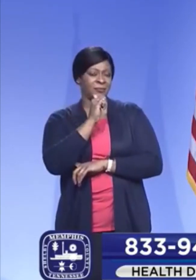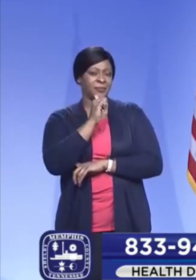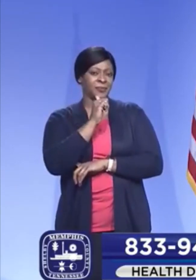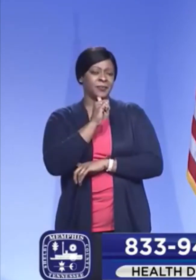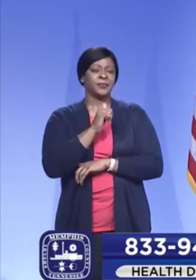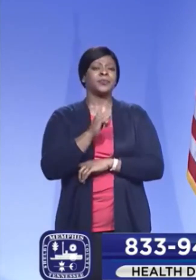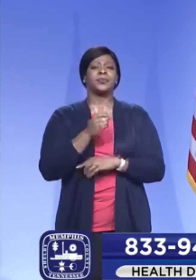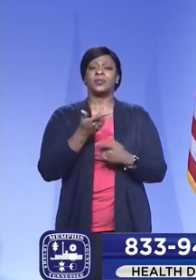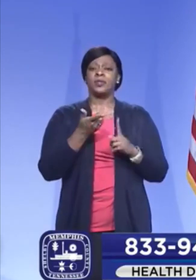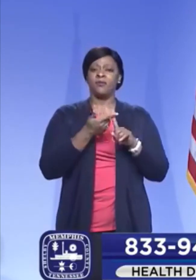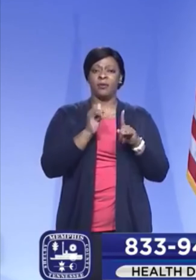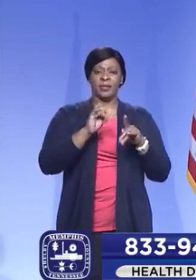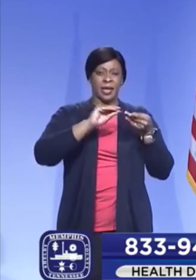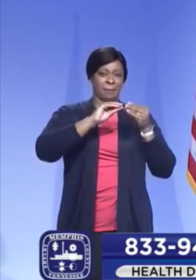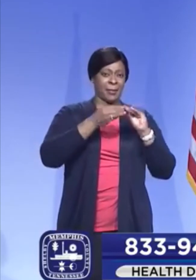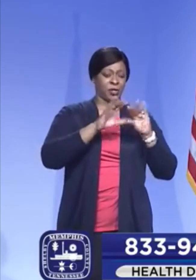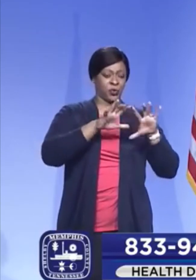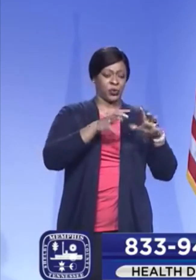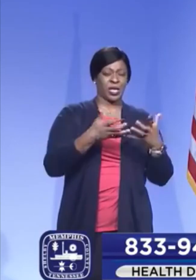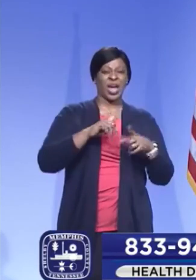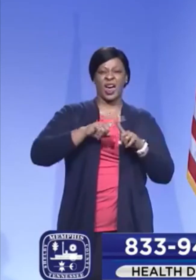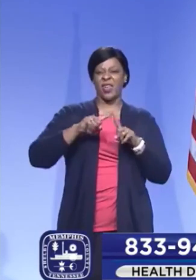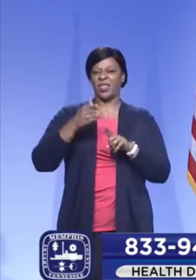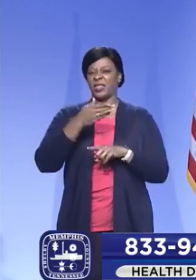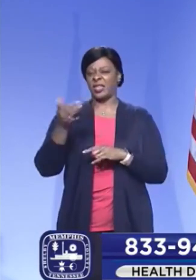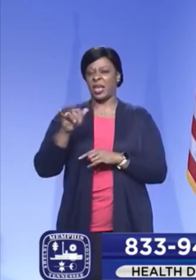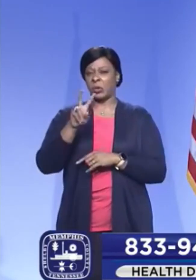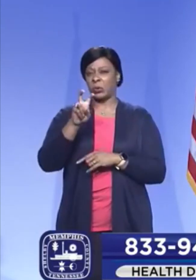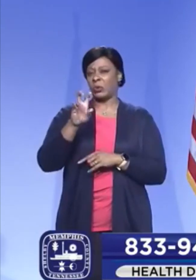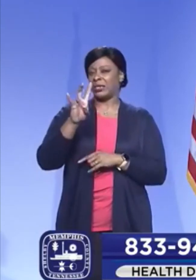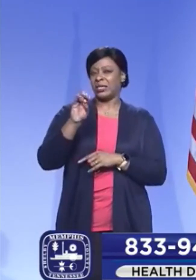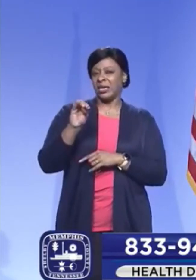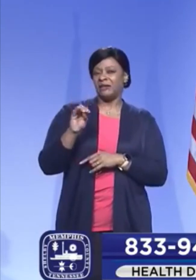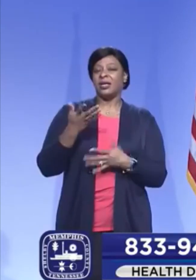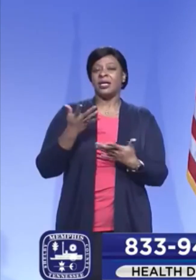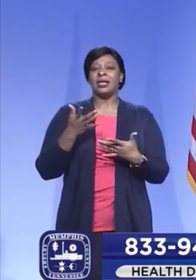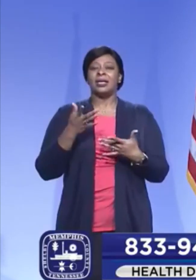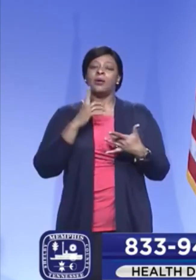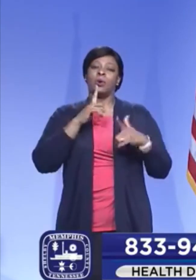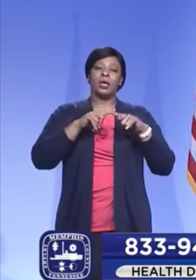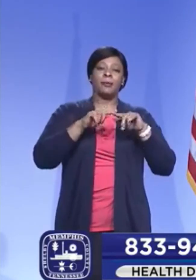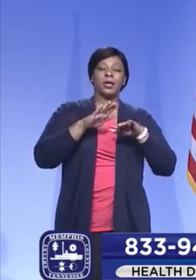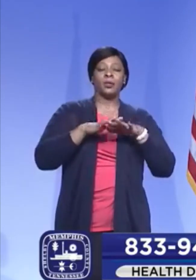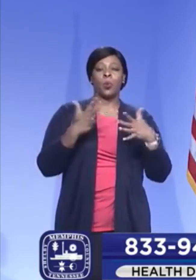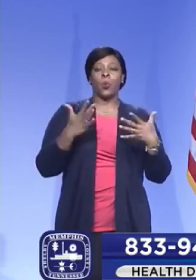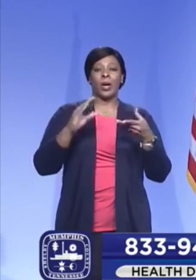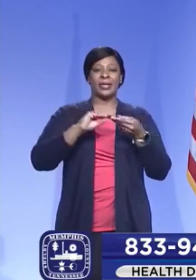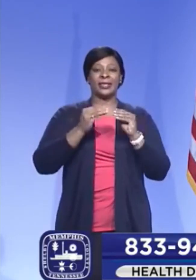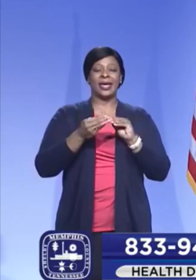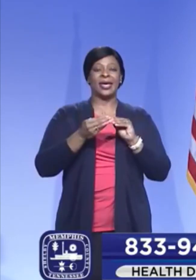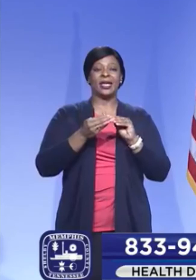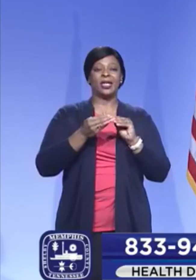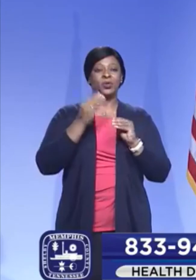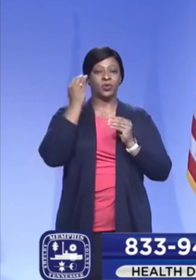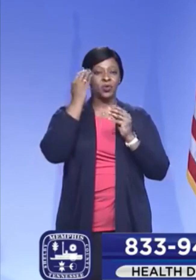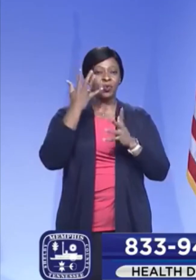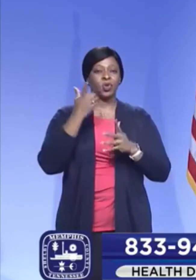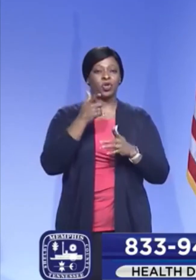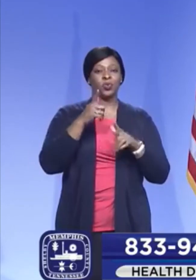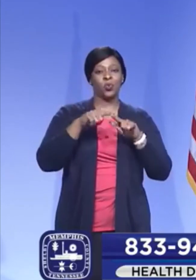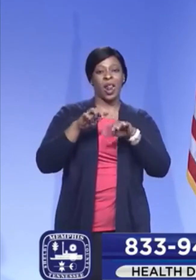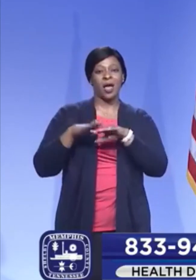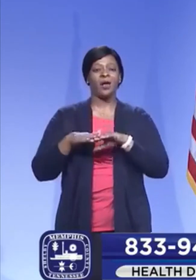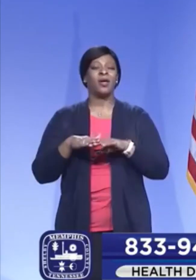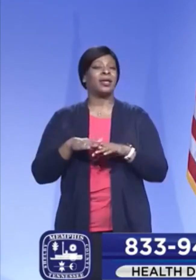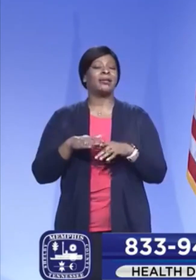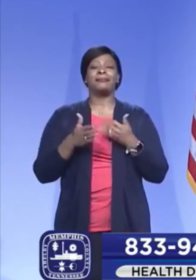under some metrics, and others say as well, it's about 270. It kind of depends on which data source you're relying on for that. But